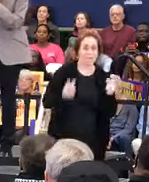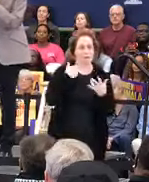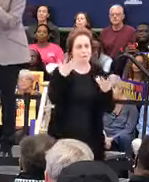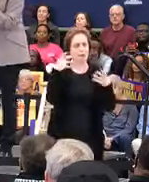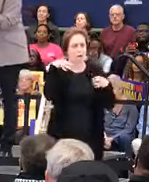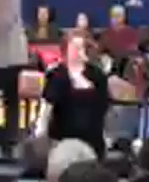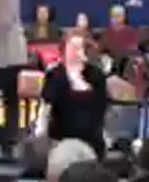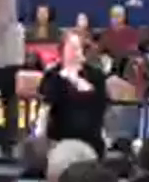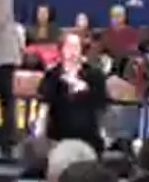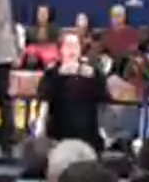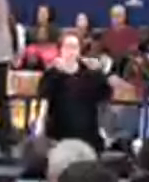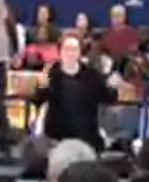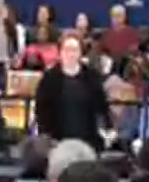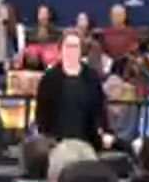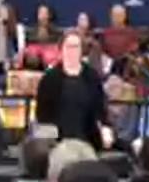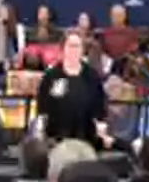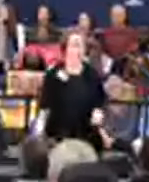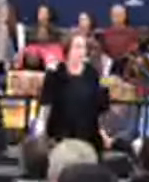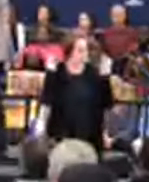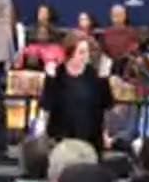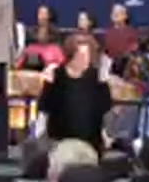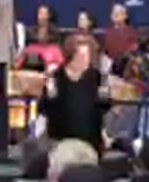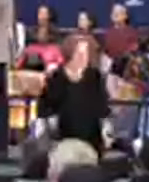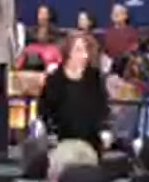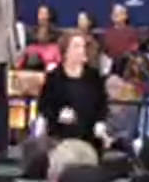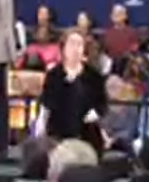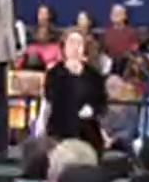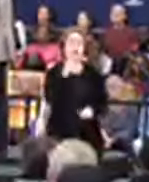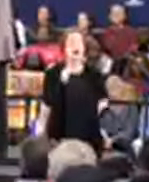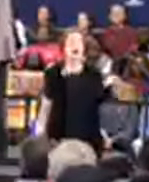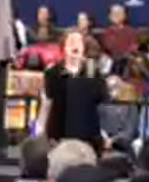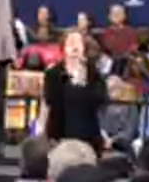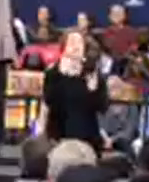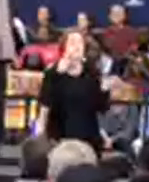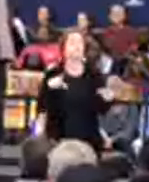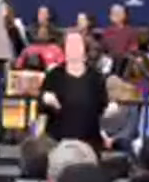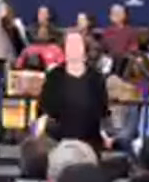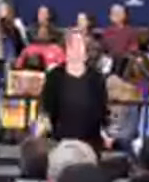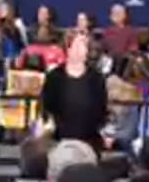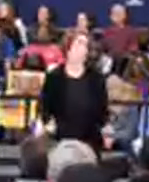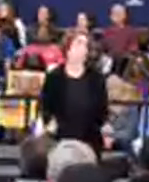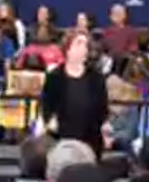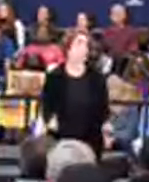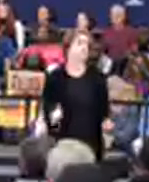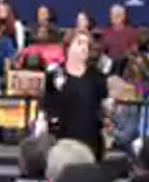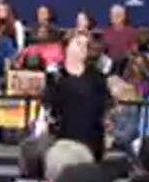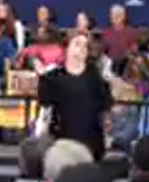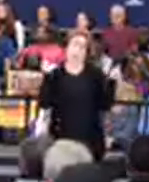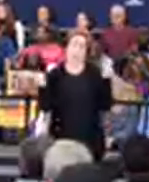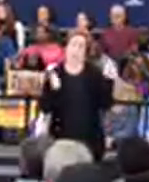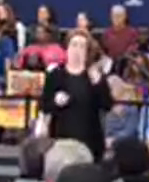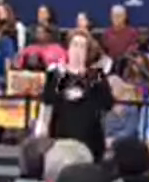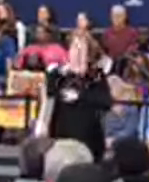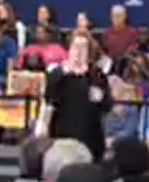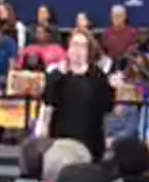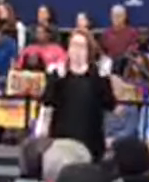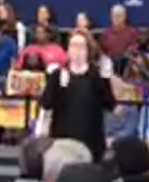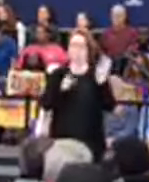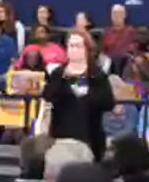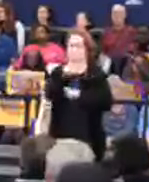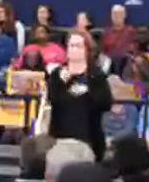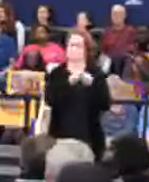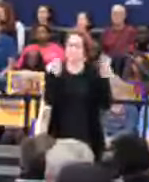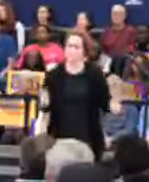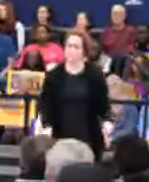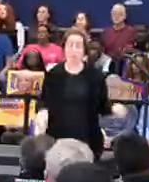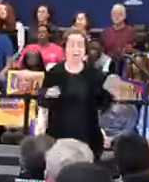of that system where I can be in a position of not asking for permission to do the reform that is necessary. And I said, I also want